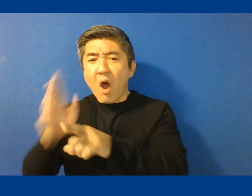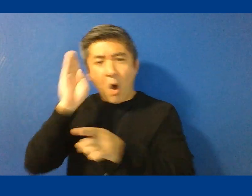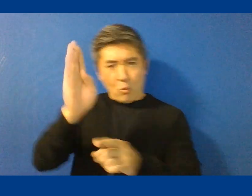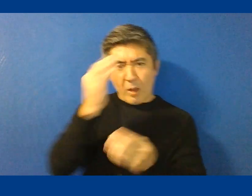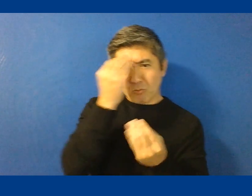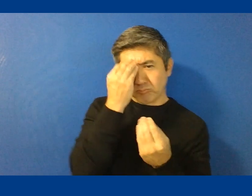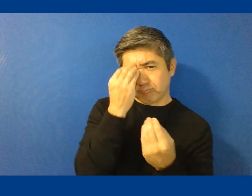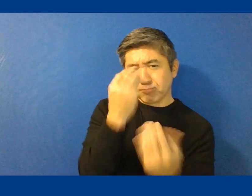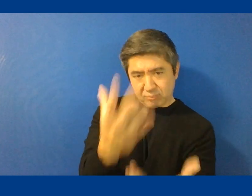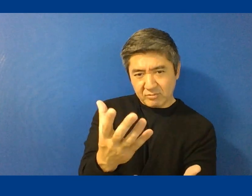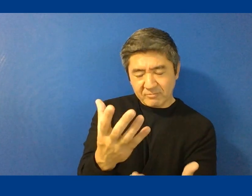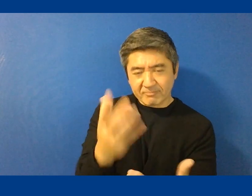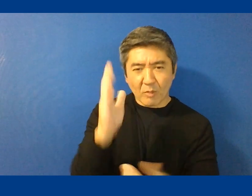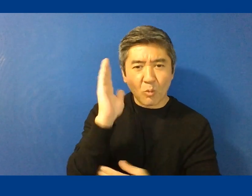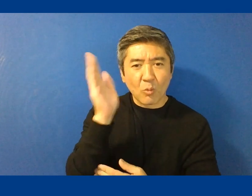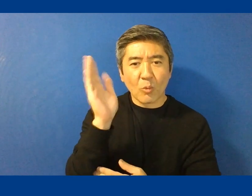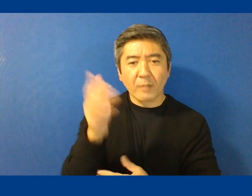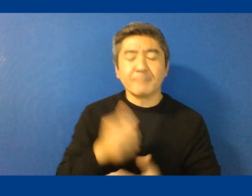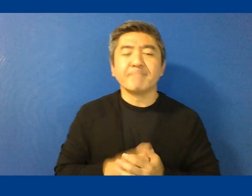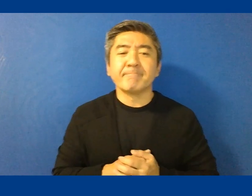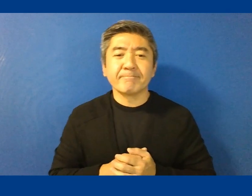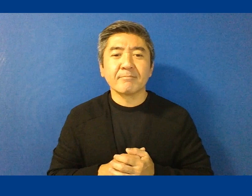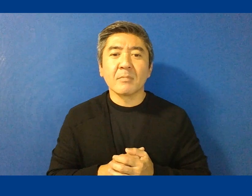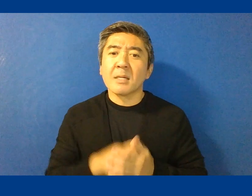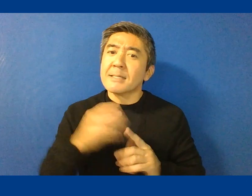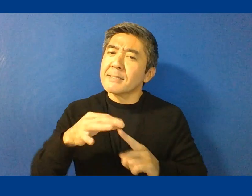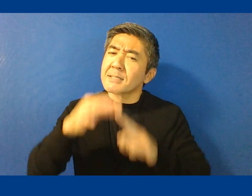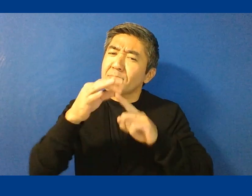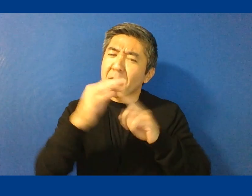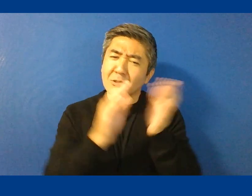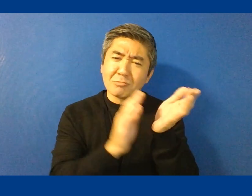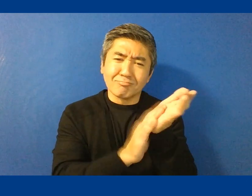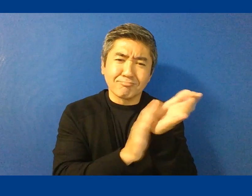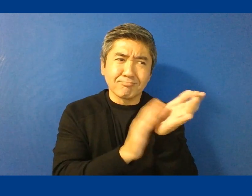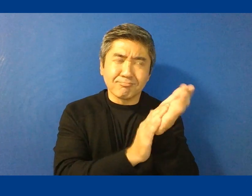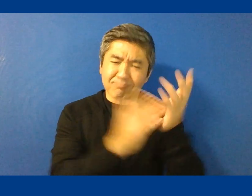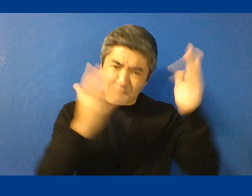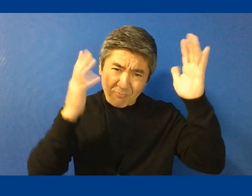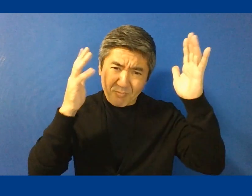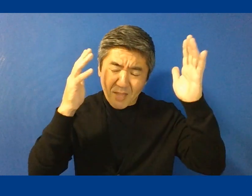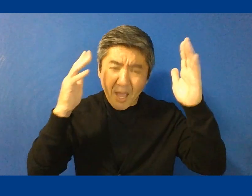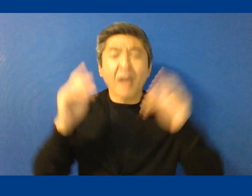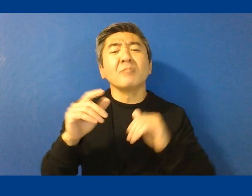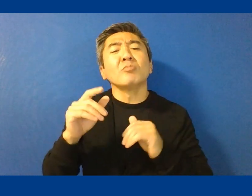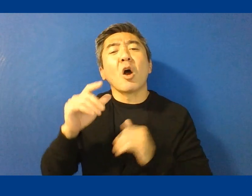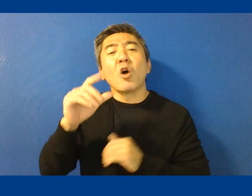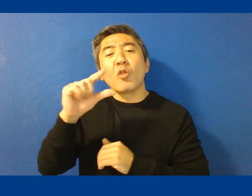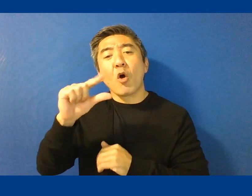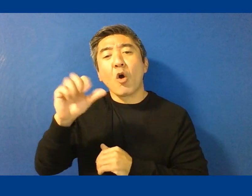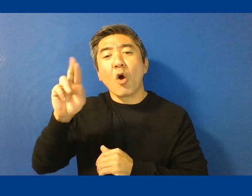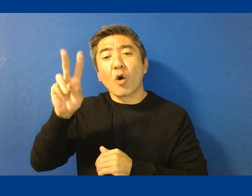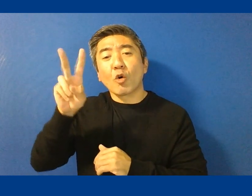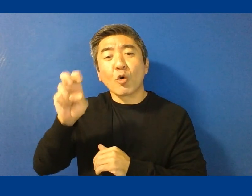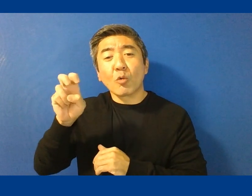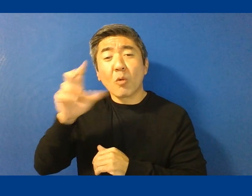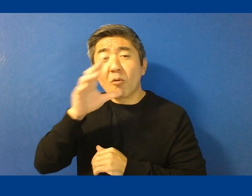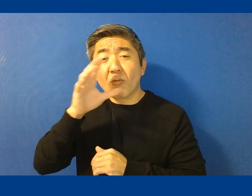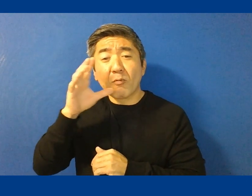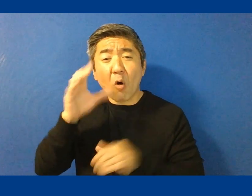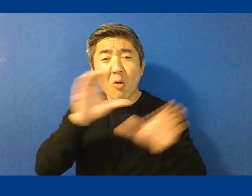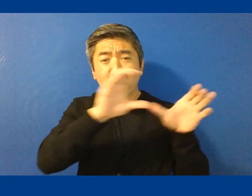proclamations. We wanted to send a special shout out to a large group of Grow Farm lessees, small farmers who